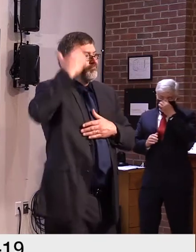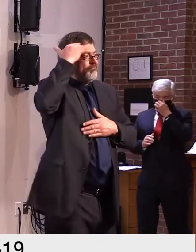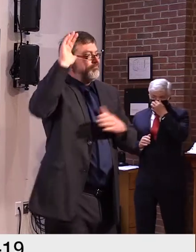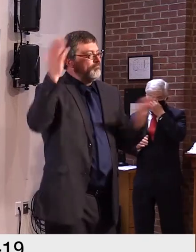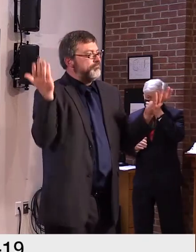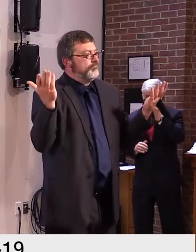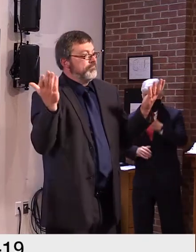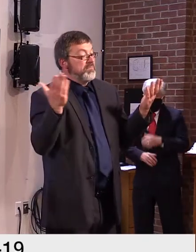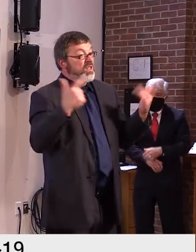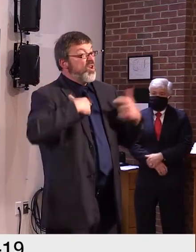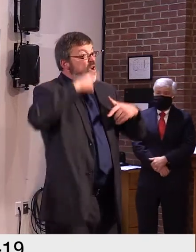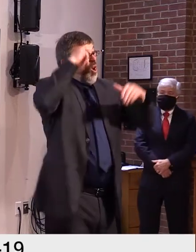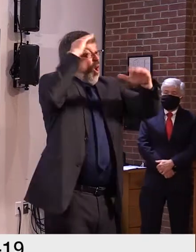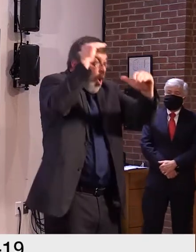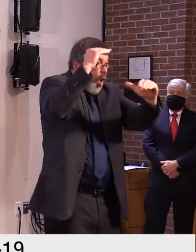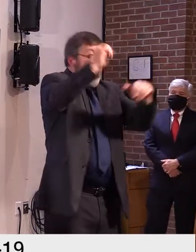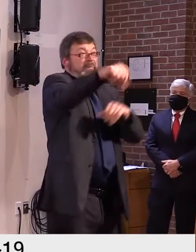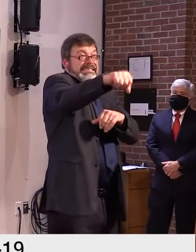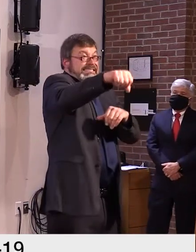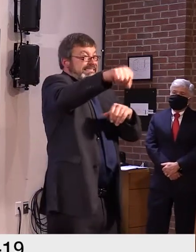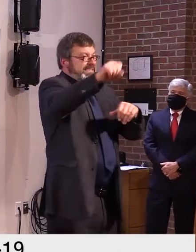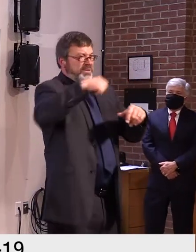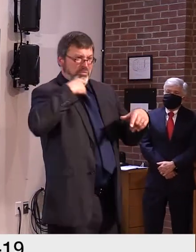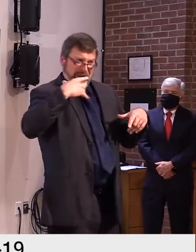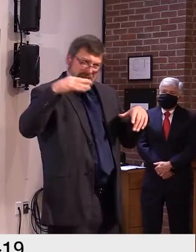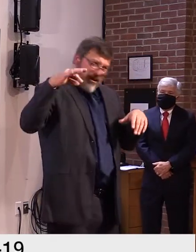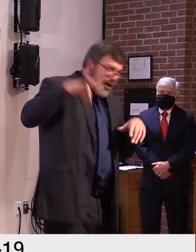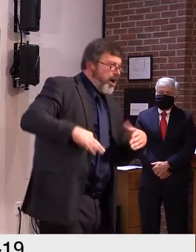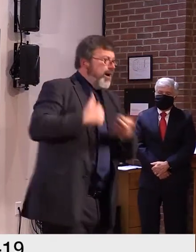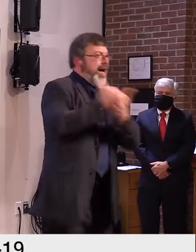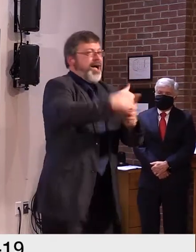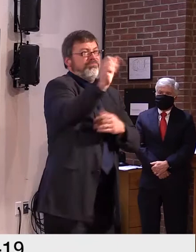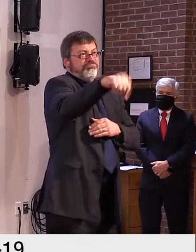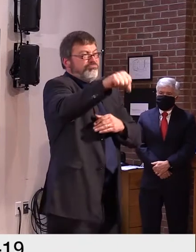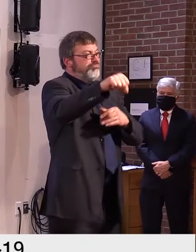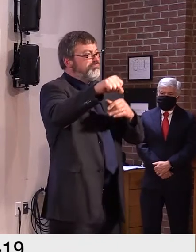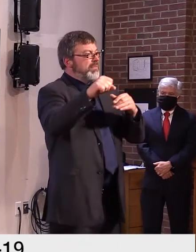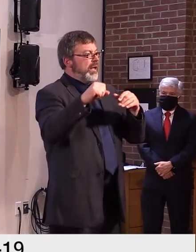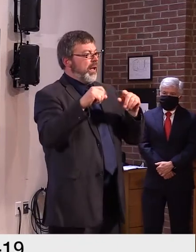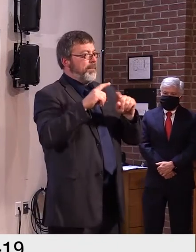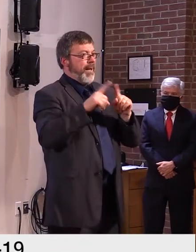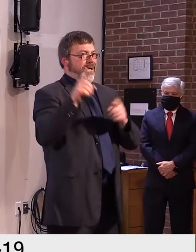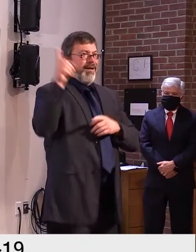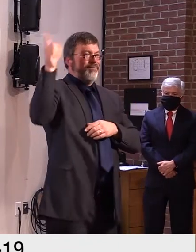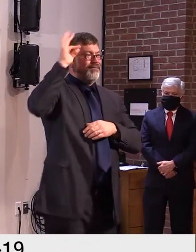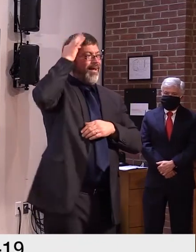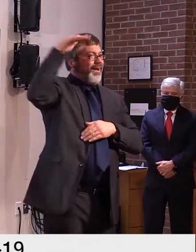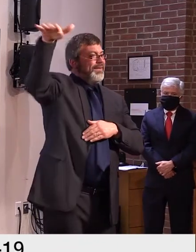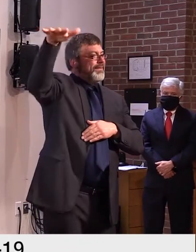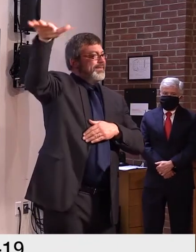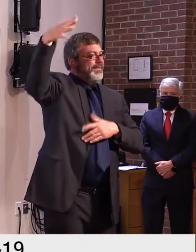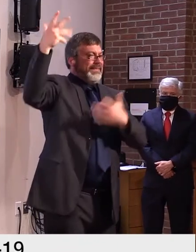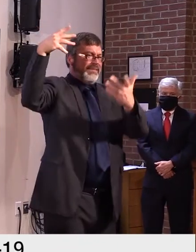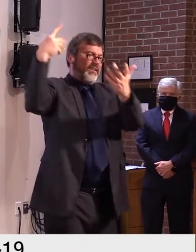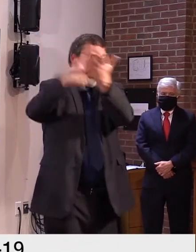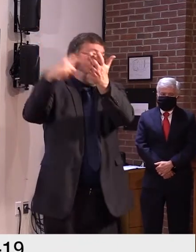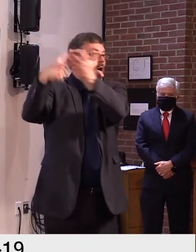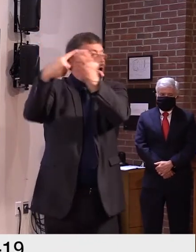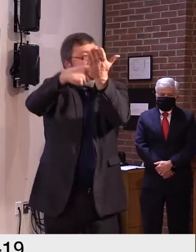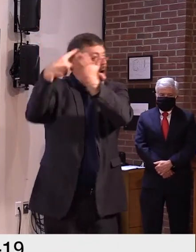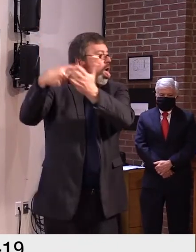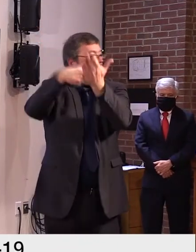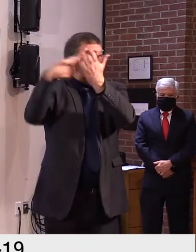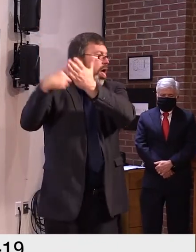delegation, I know Senator Leahy, Congressman Welch, Senator Sanders, are all working diligently to provide